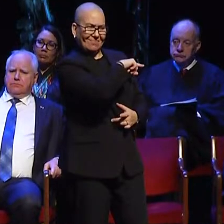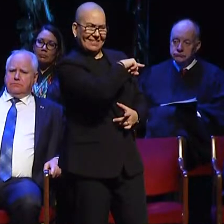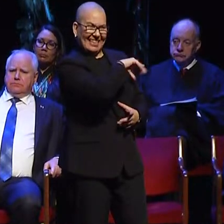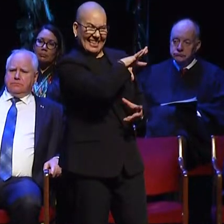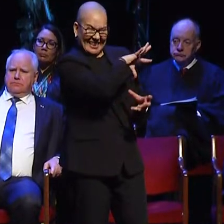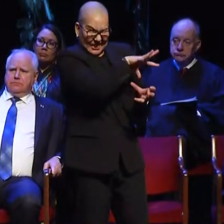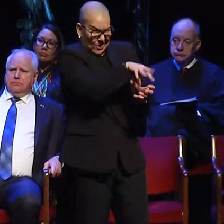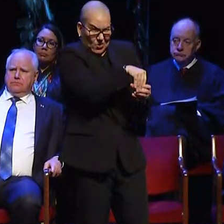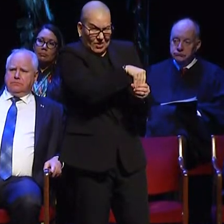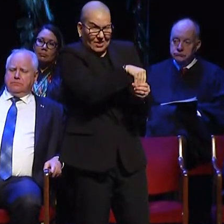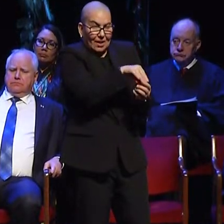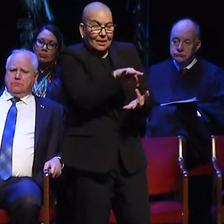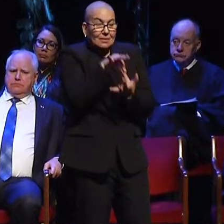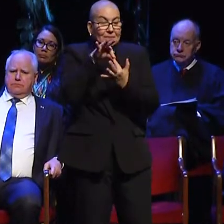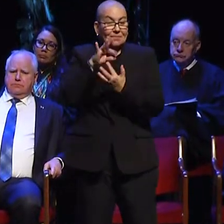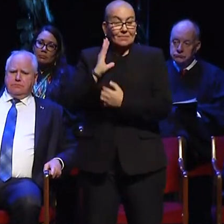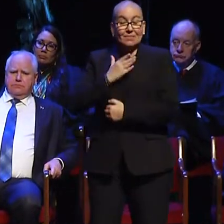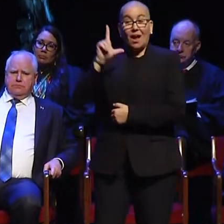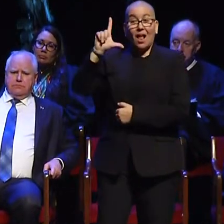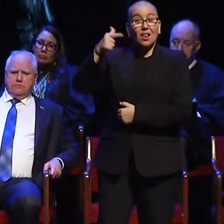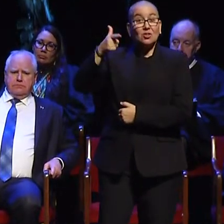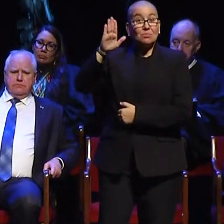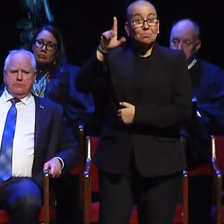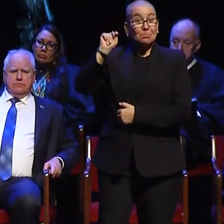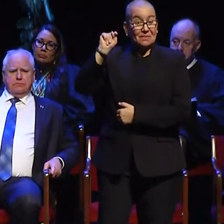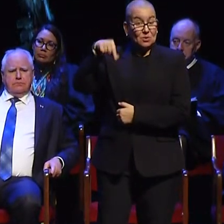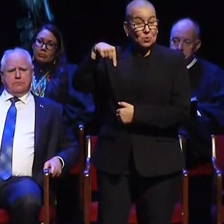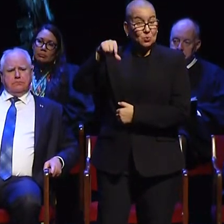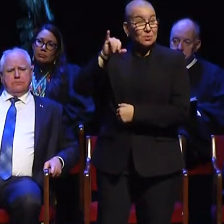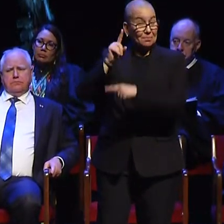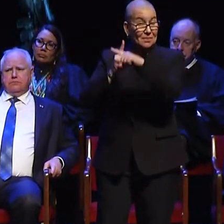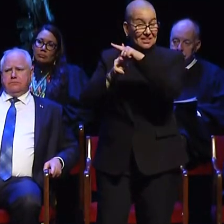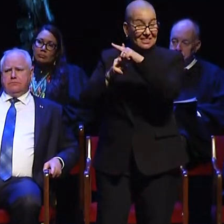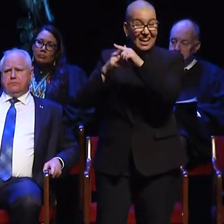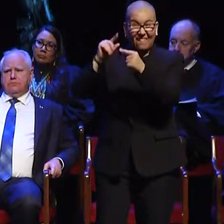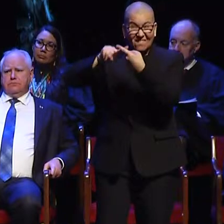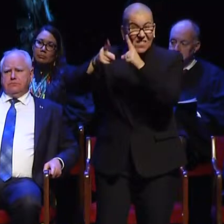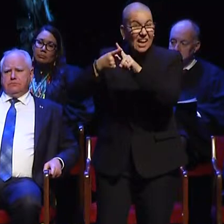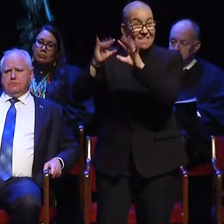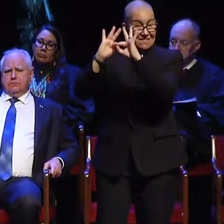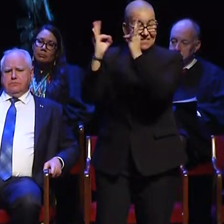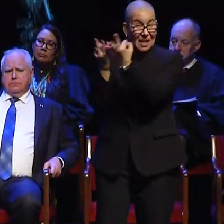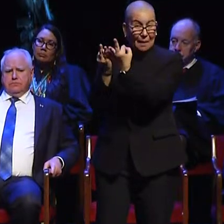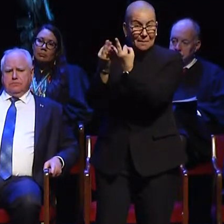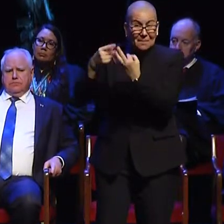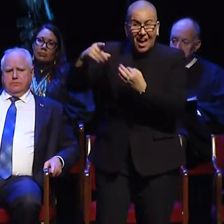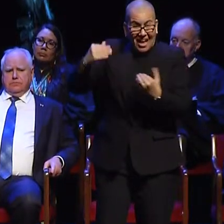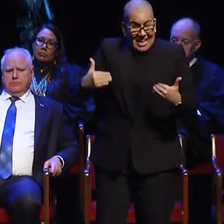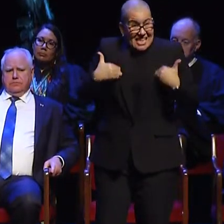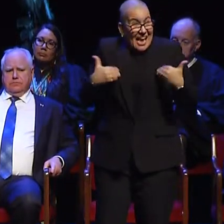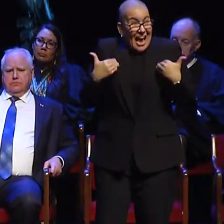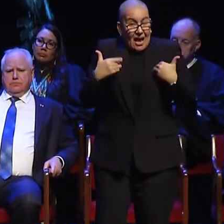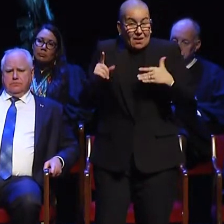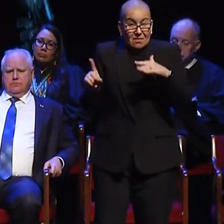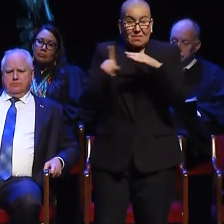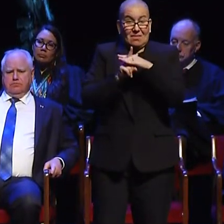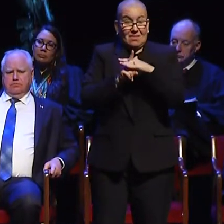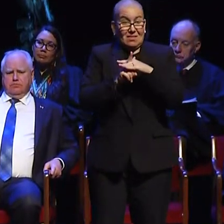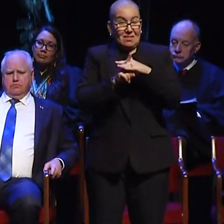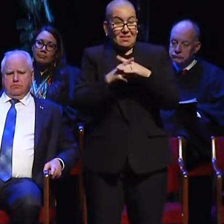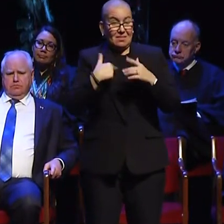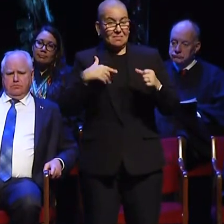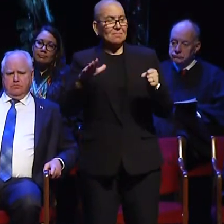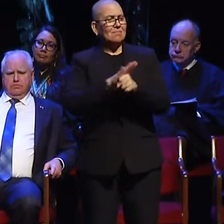our LGBTQ plus friends and family and our young people, can show up as their full,